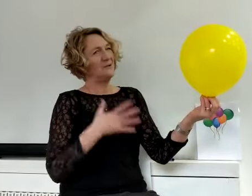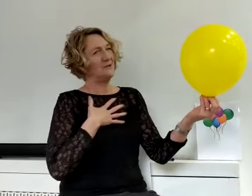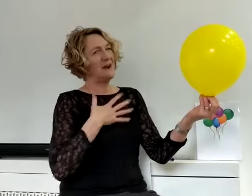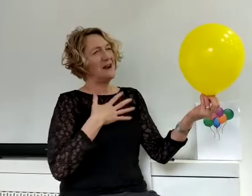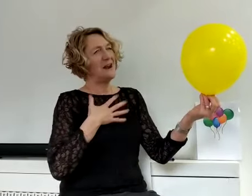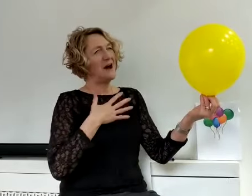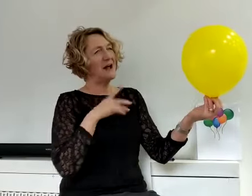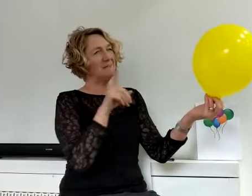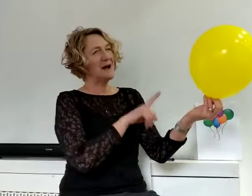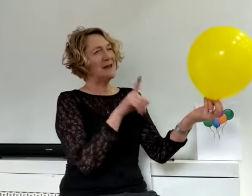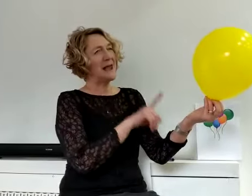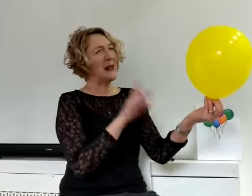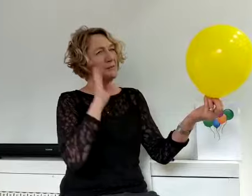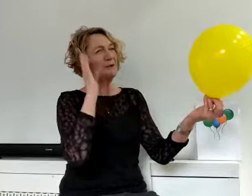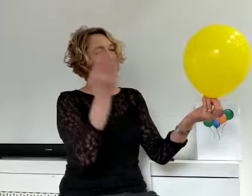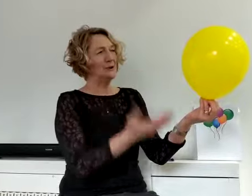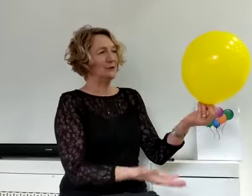I like my yellow balloon.